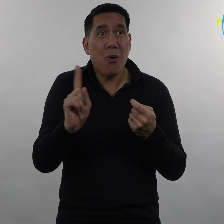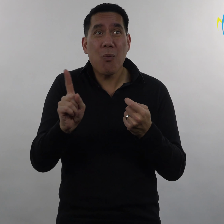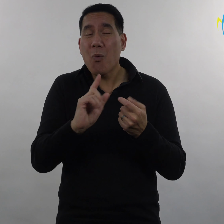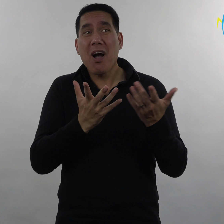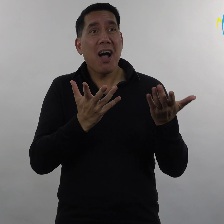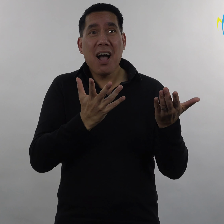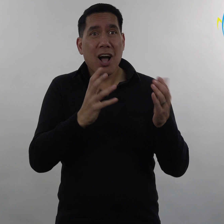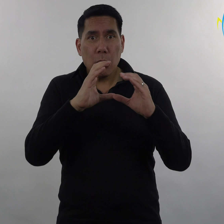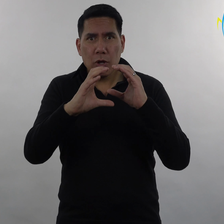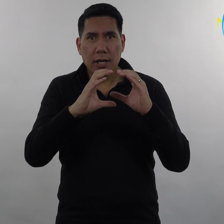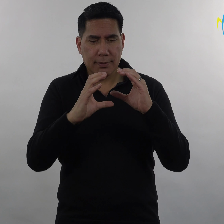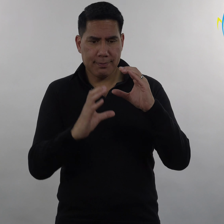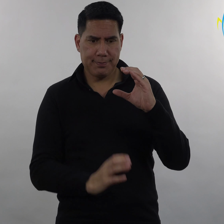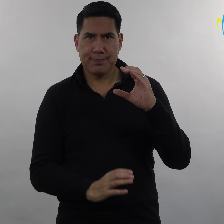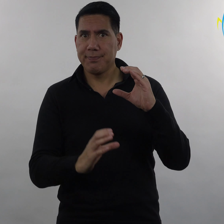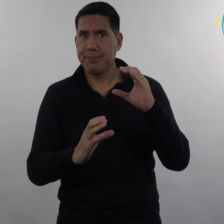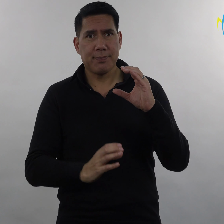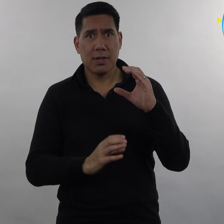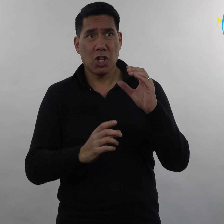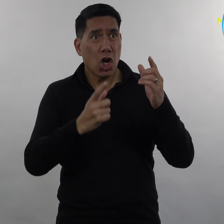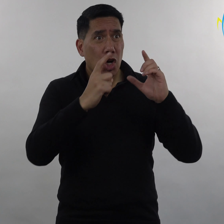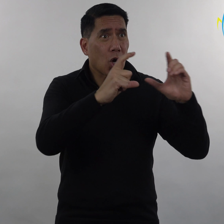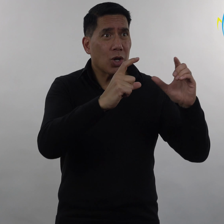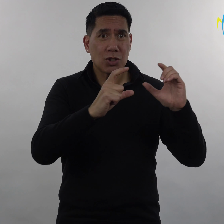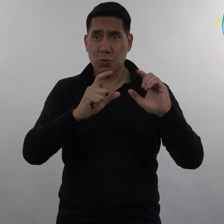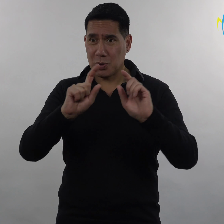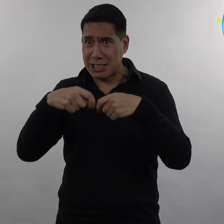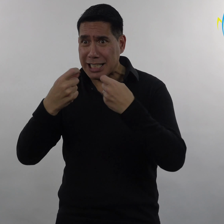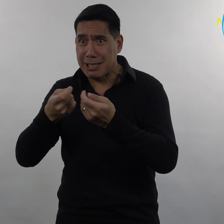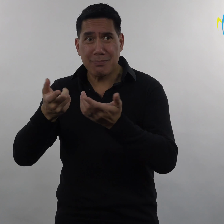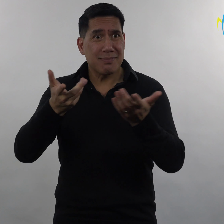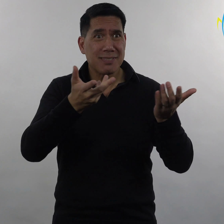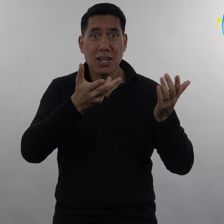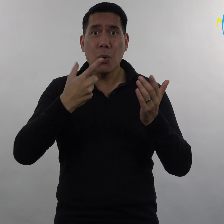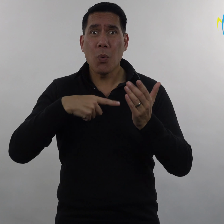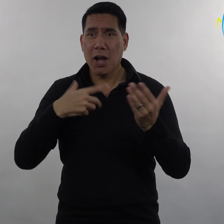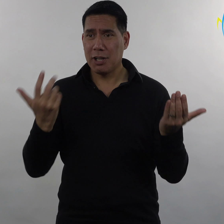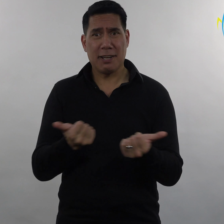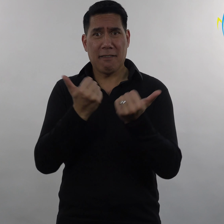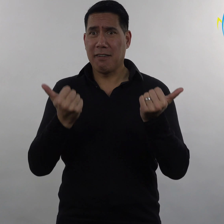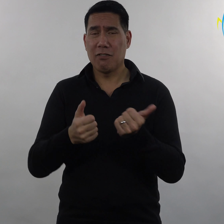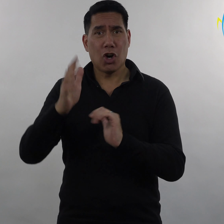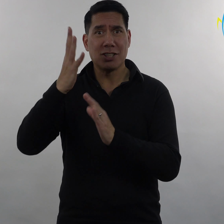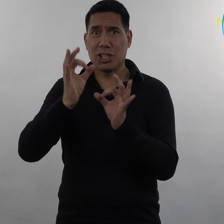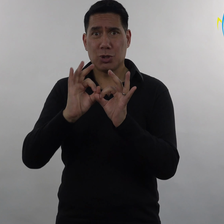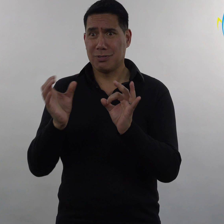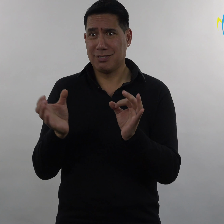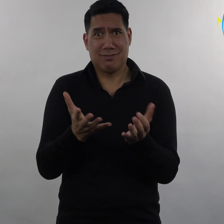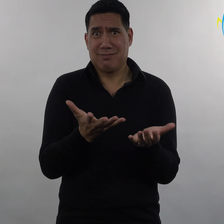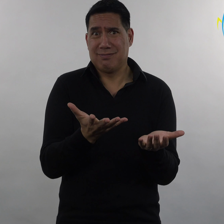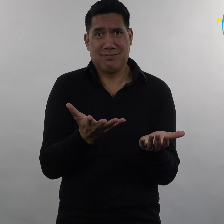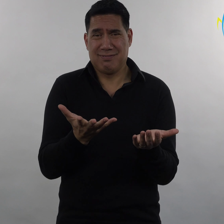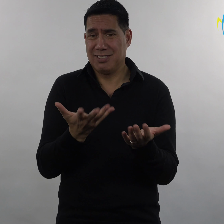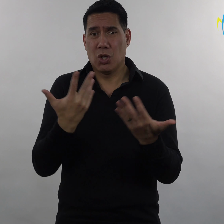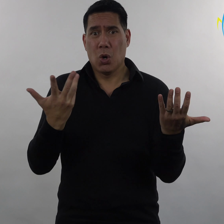local team. However, you're experiencing limited communication access with the coach and teammates due to a lack of Auslan interpreters